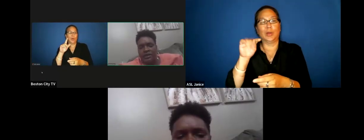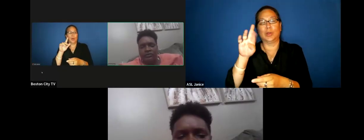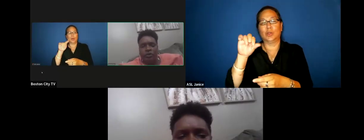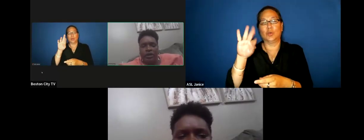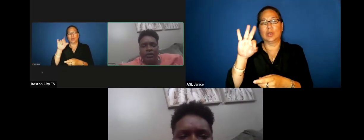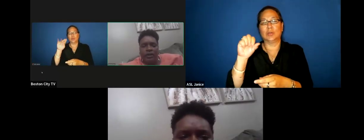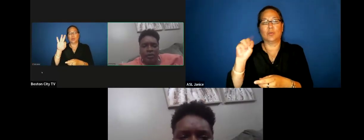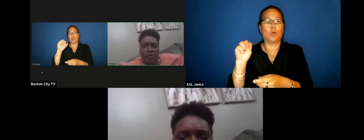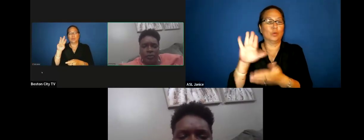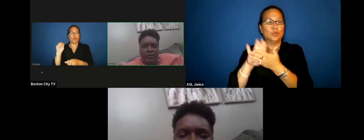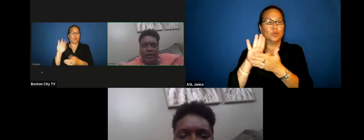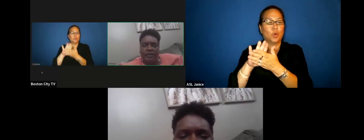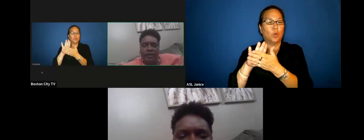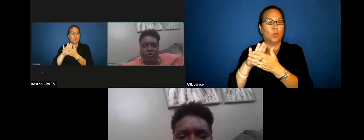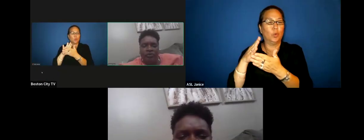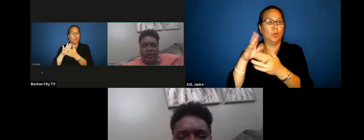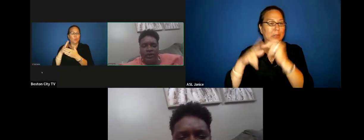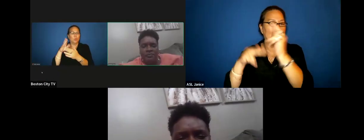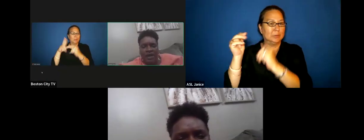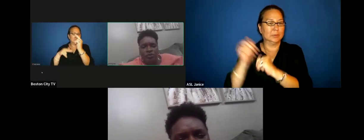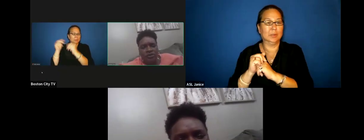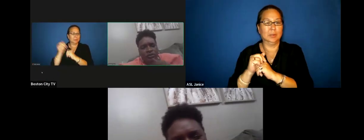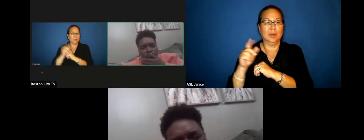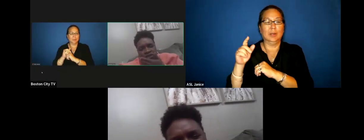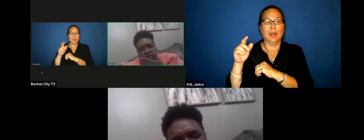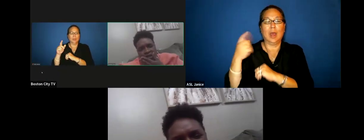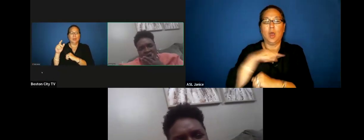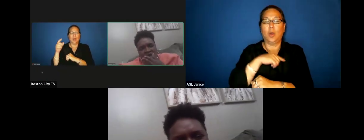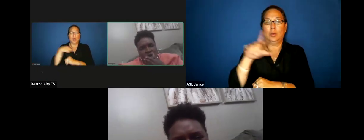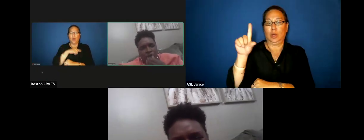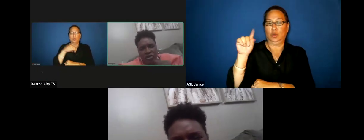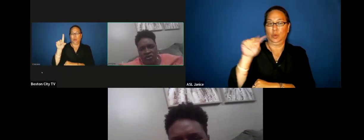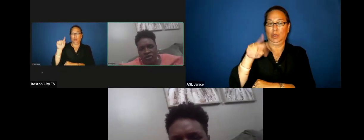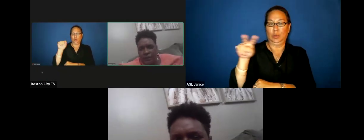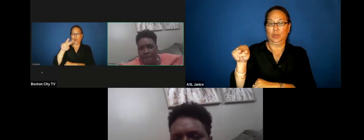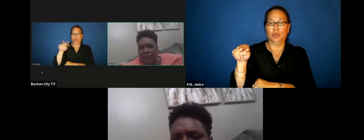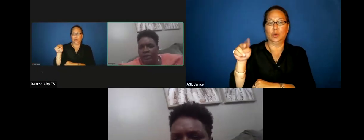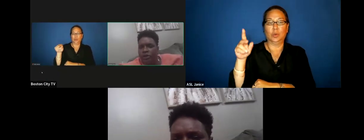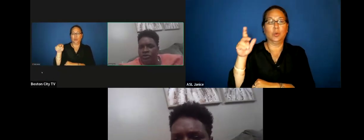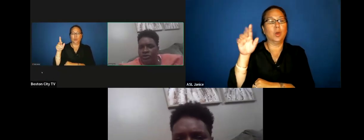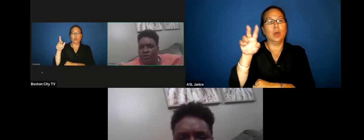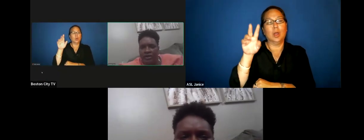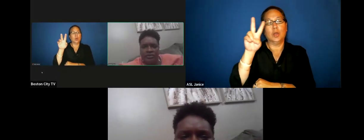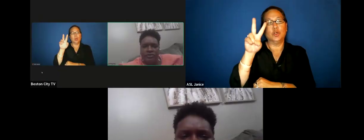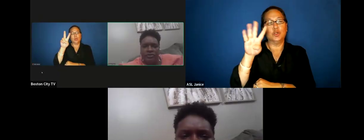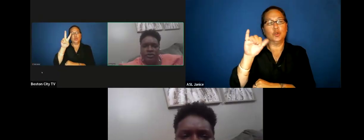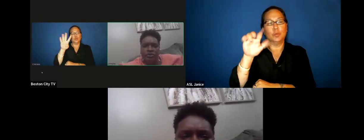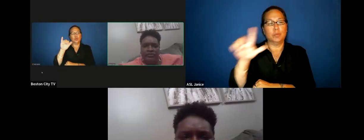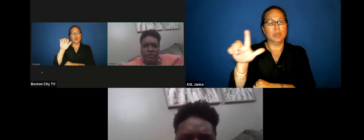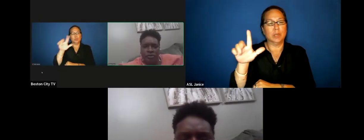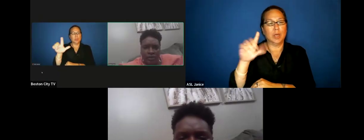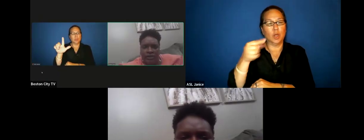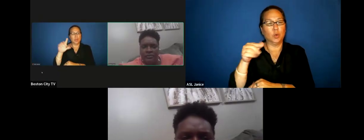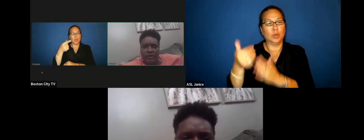instead of coherent, equitable planning, we've witnessed patchwork solutions, school mergers, and closures targeting students who